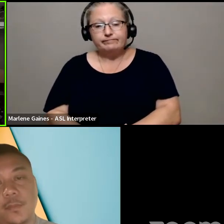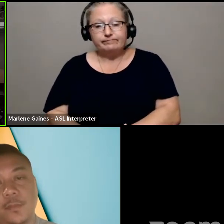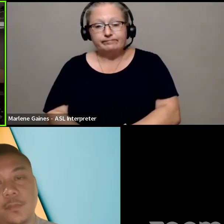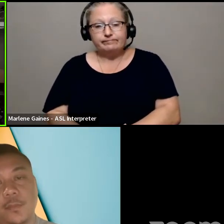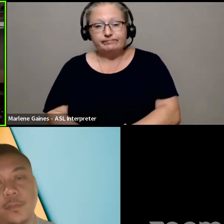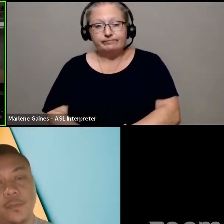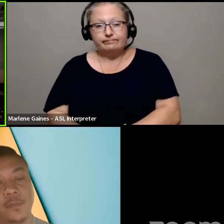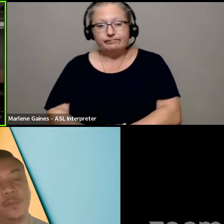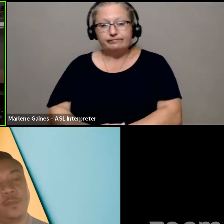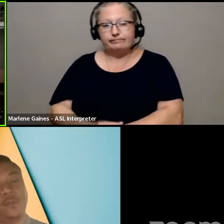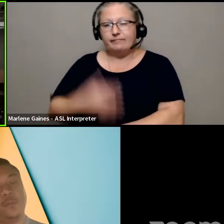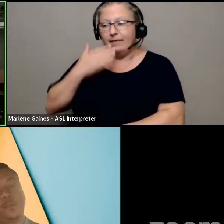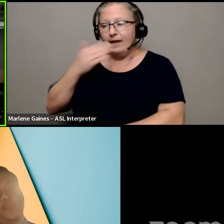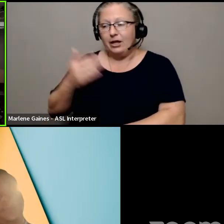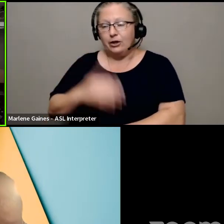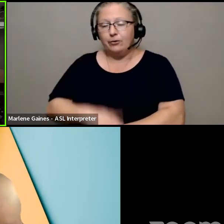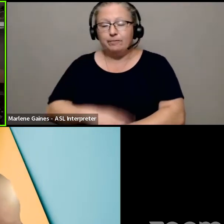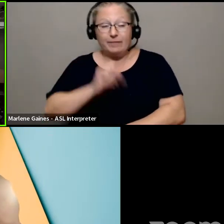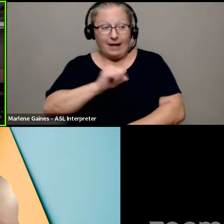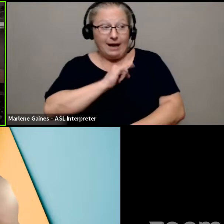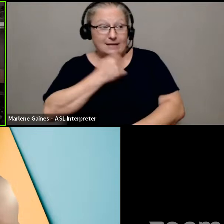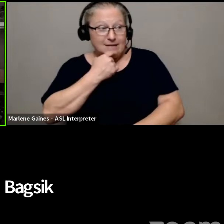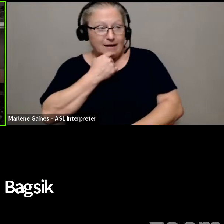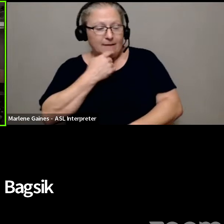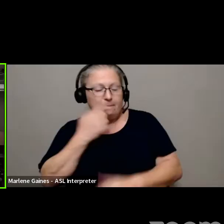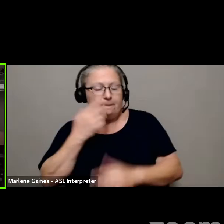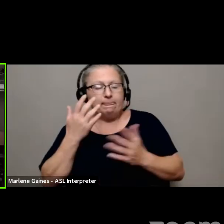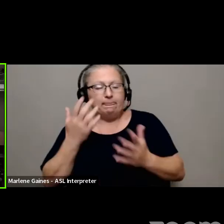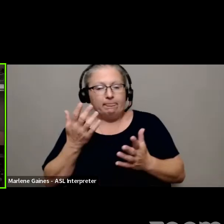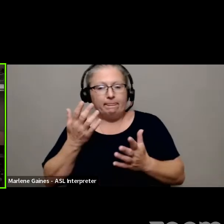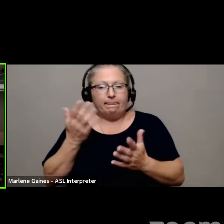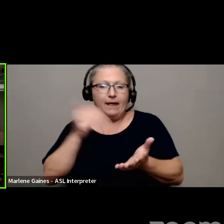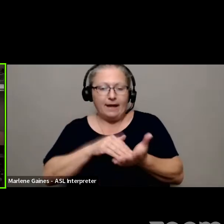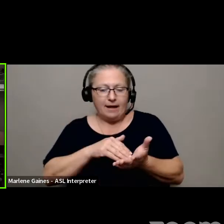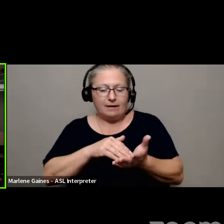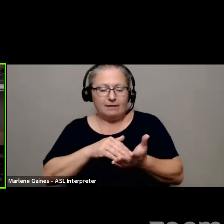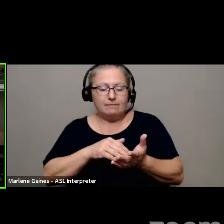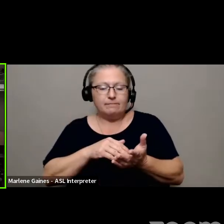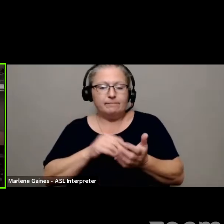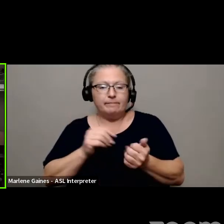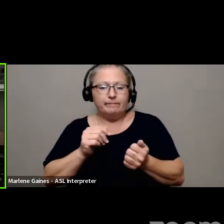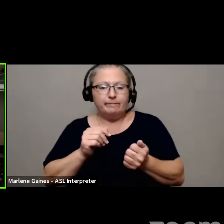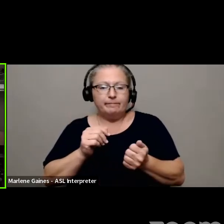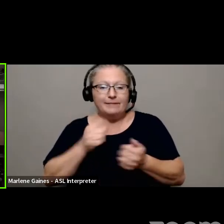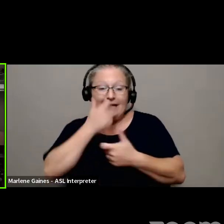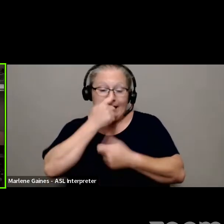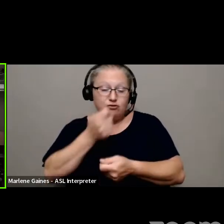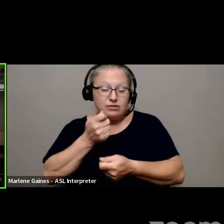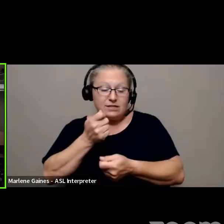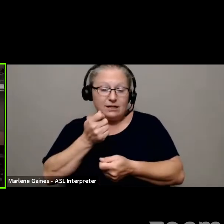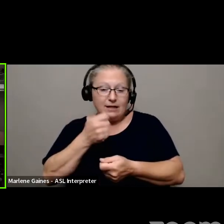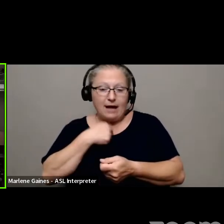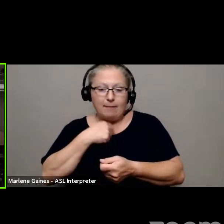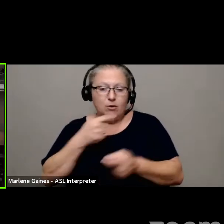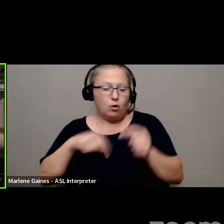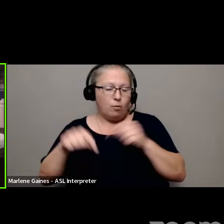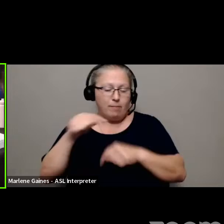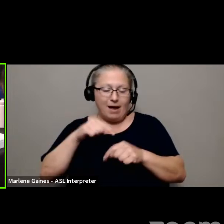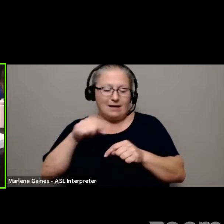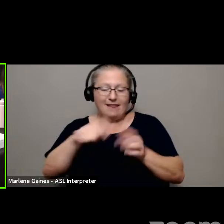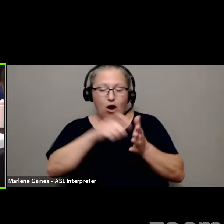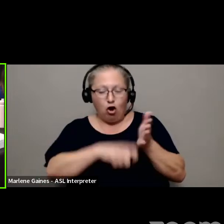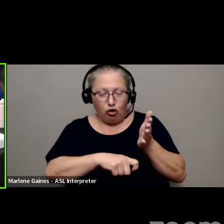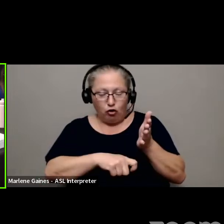Can I say? Thank you. Yes. So again, interestingly, I'm going to go back to this